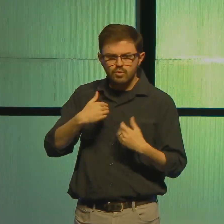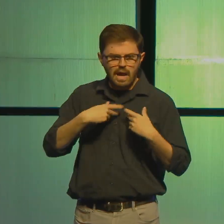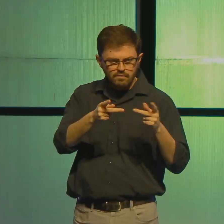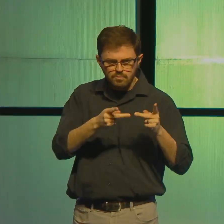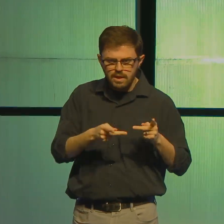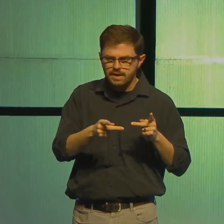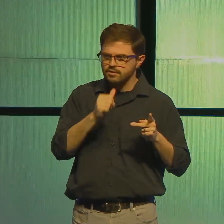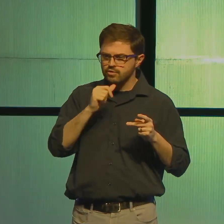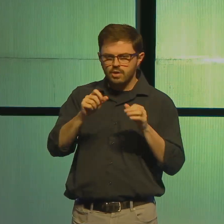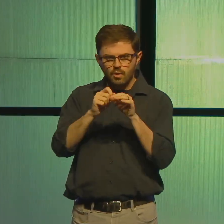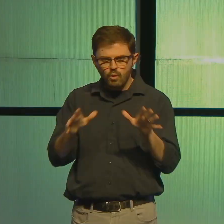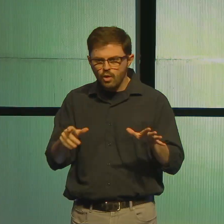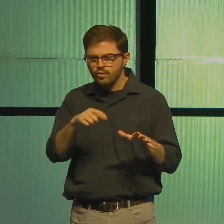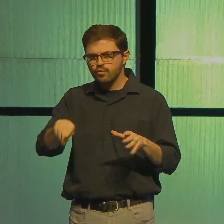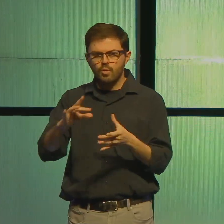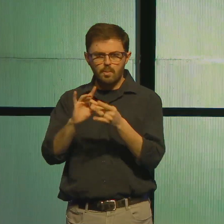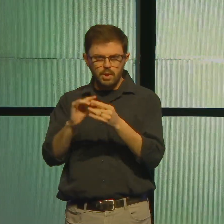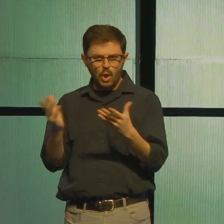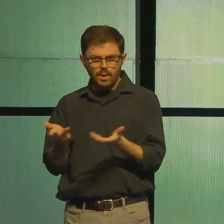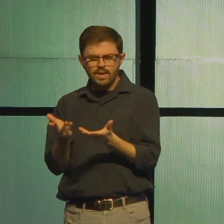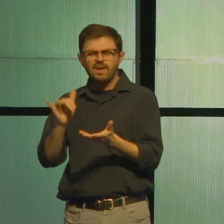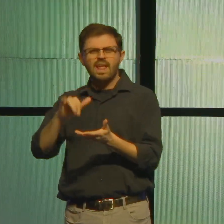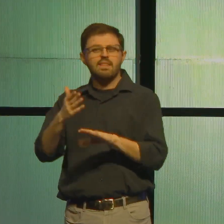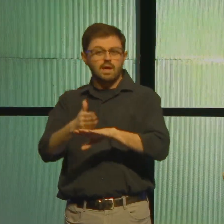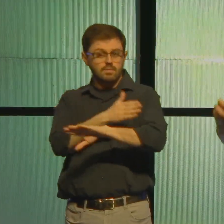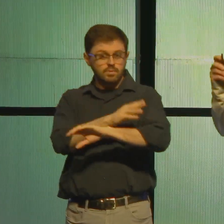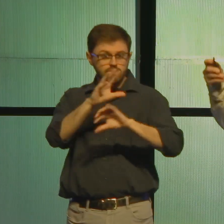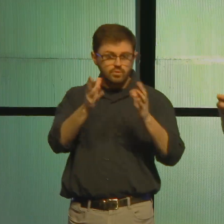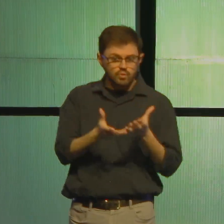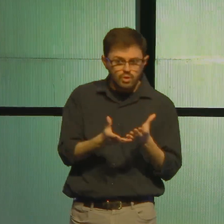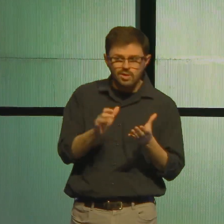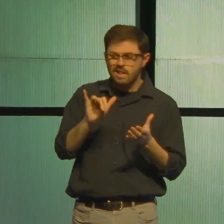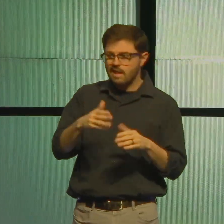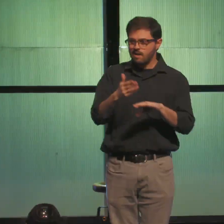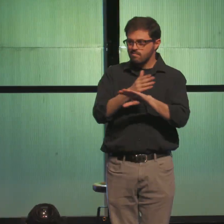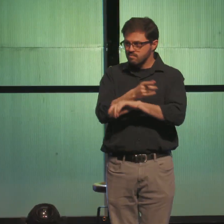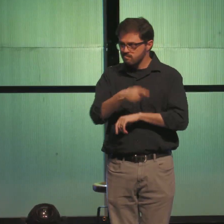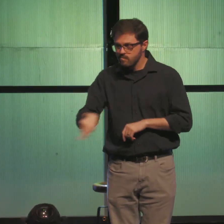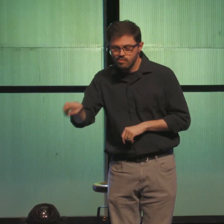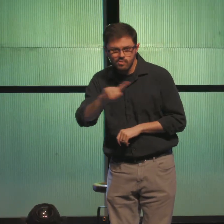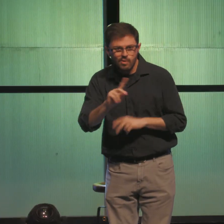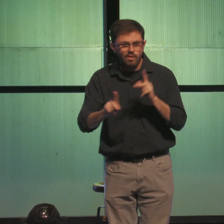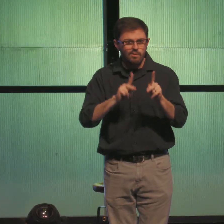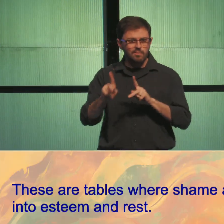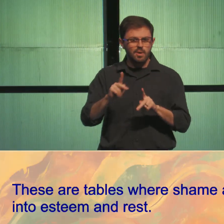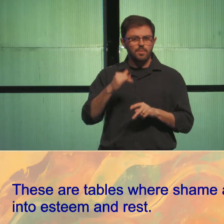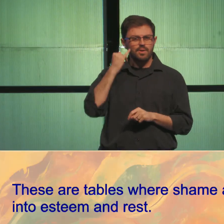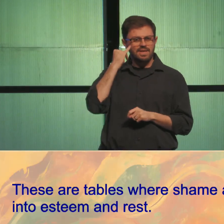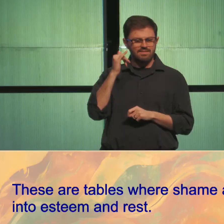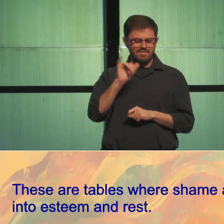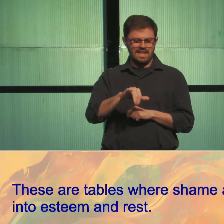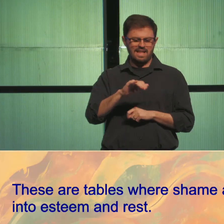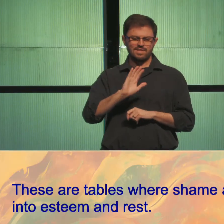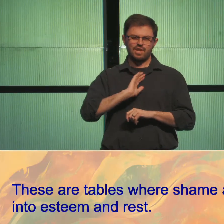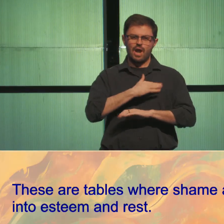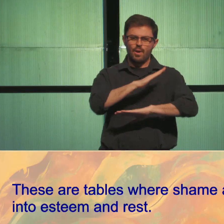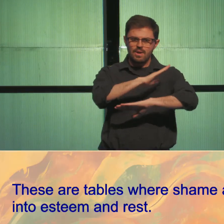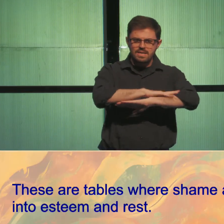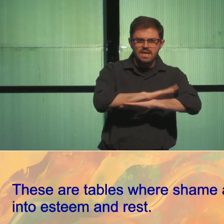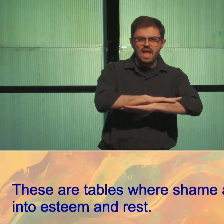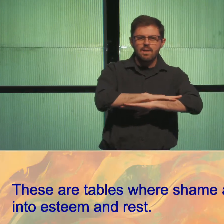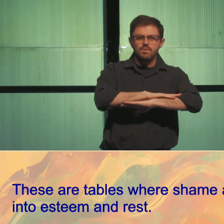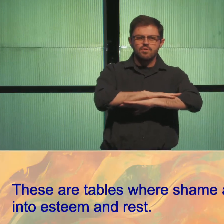worthless. You belong here. And that makes the world a better place. That makes you a better person, because these are the tables where shame and hustle